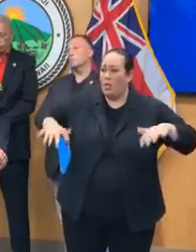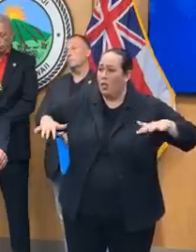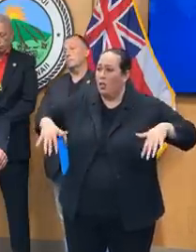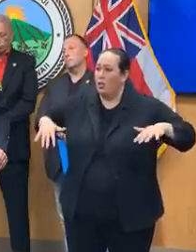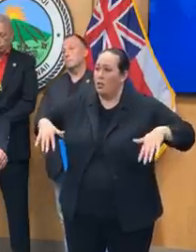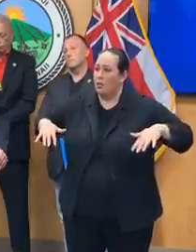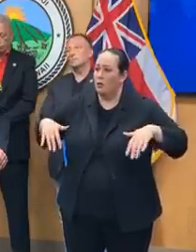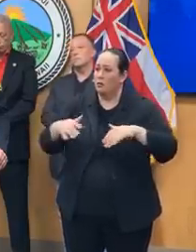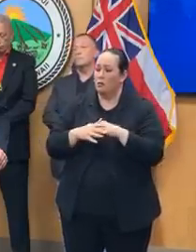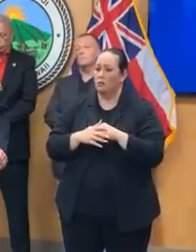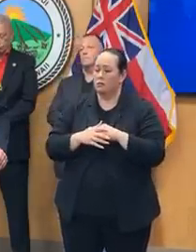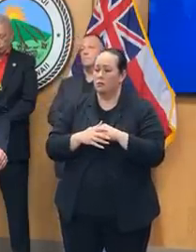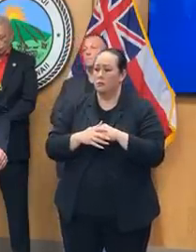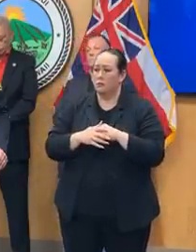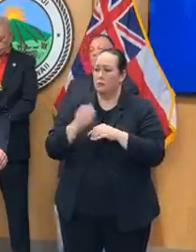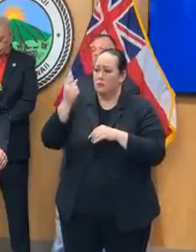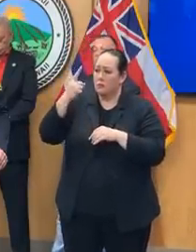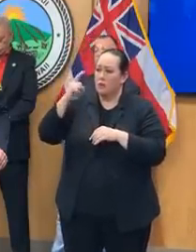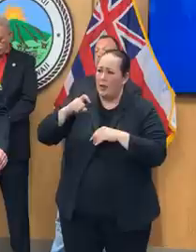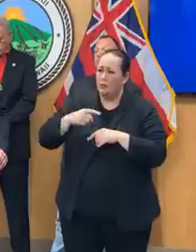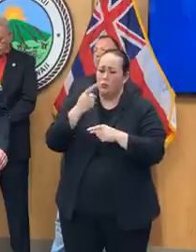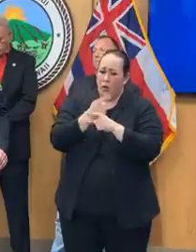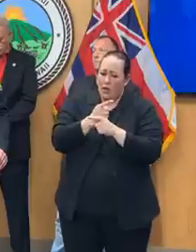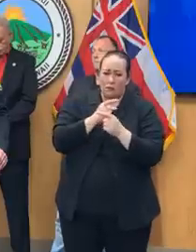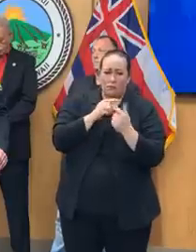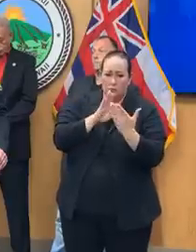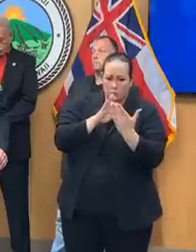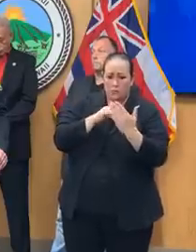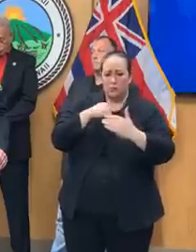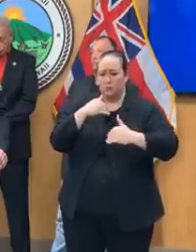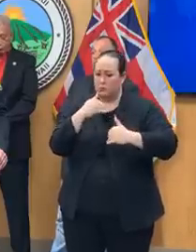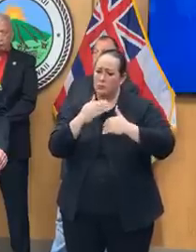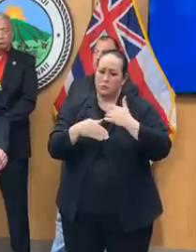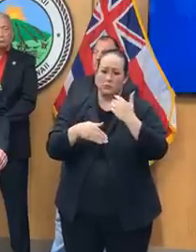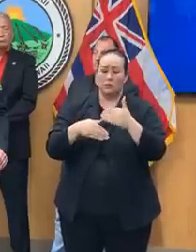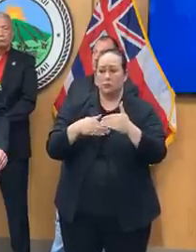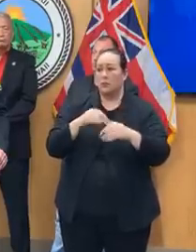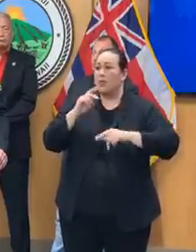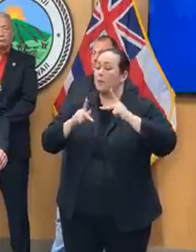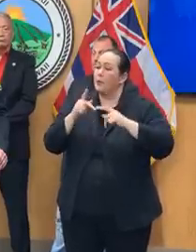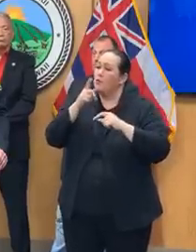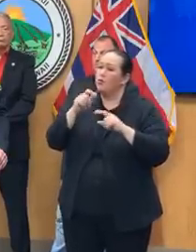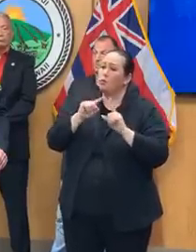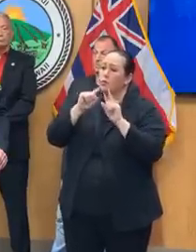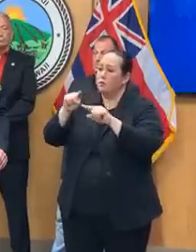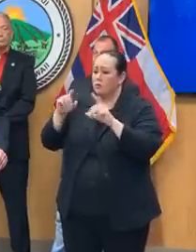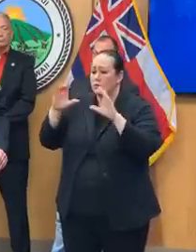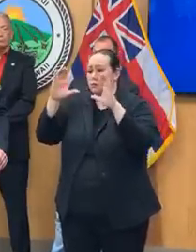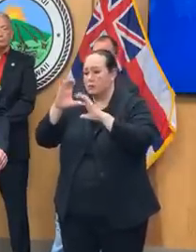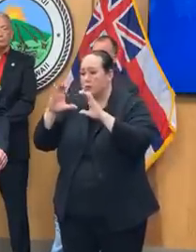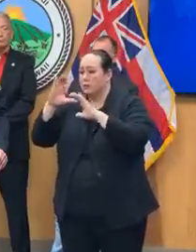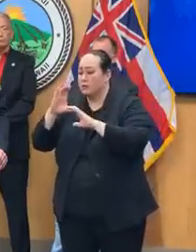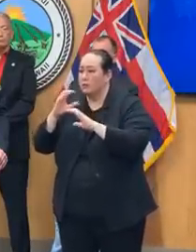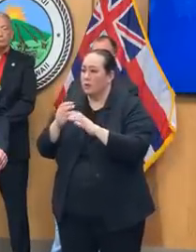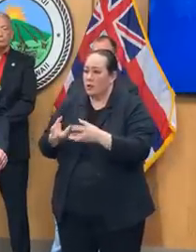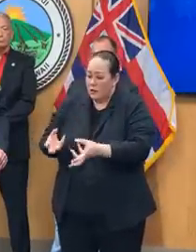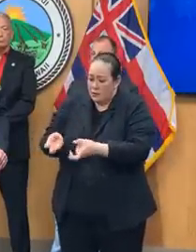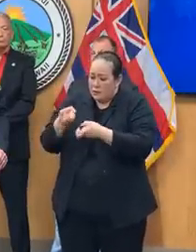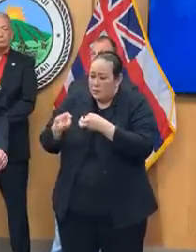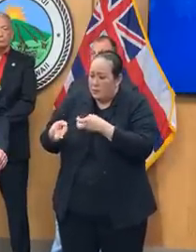we have to do this right and realize that the responders that are going out there are